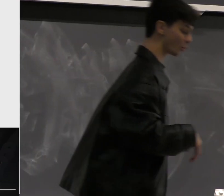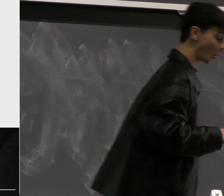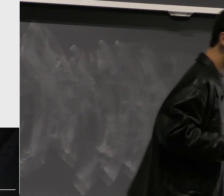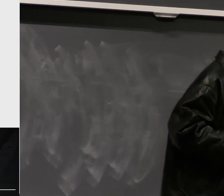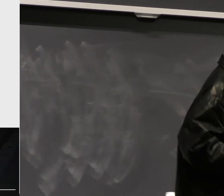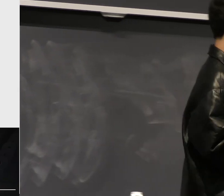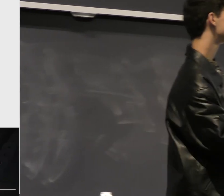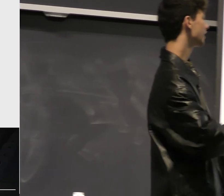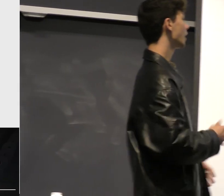thank you for coming.